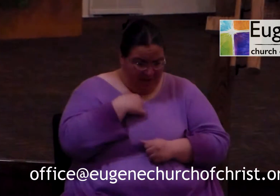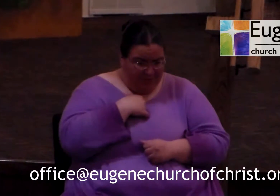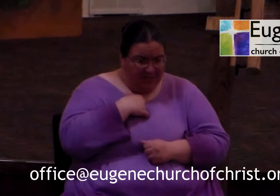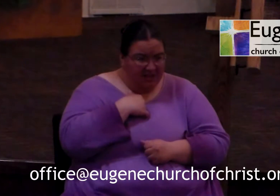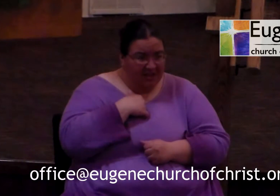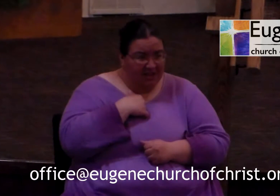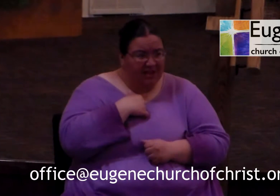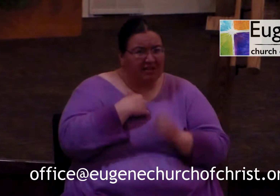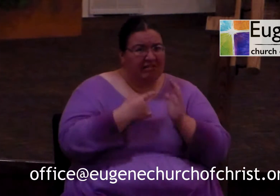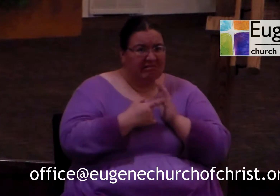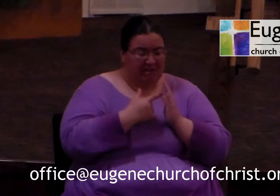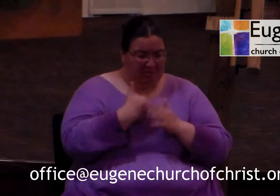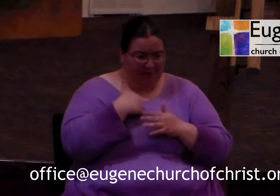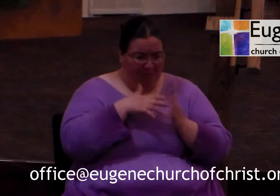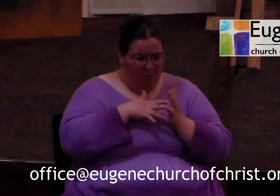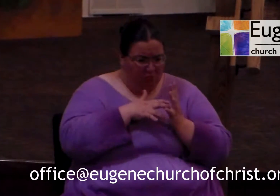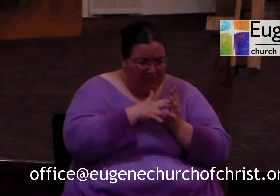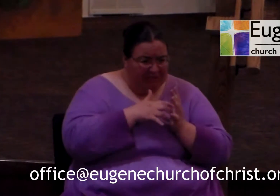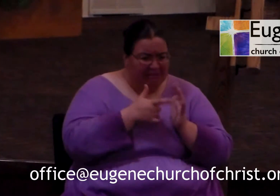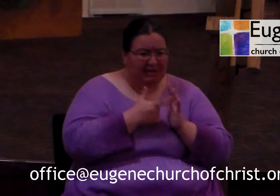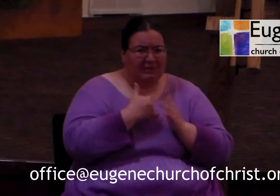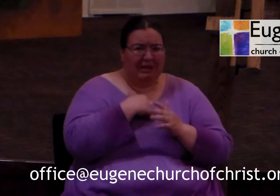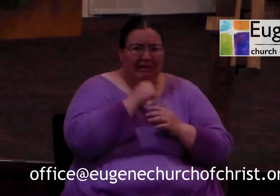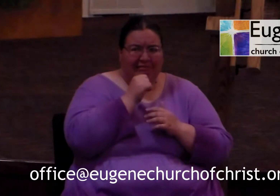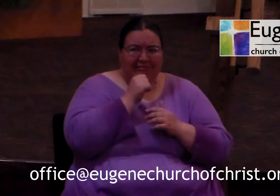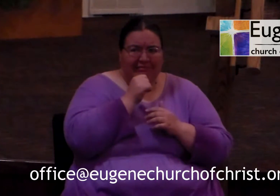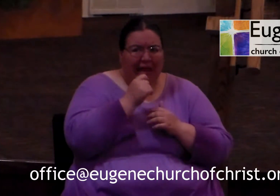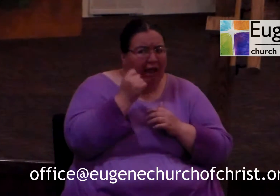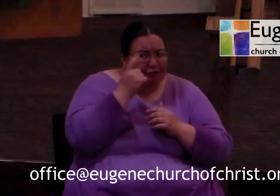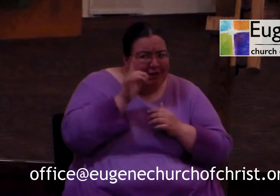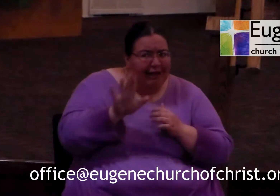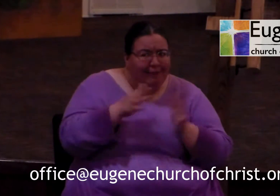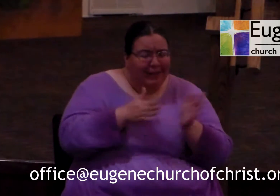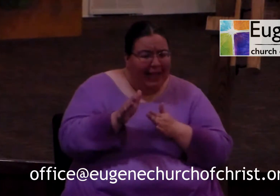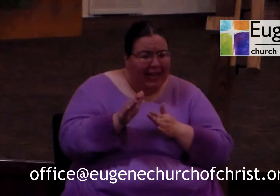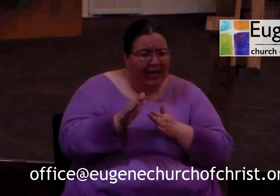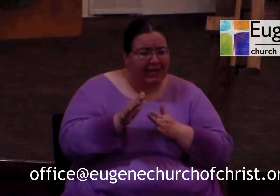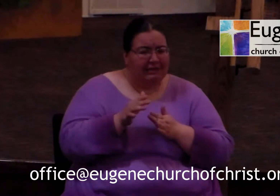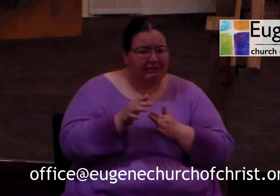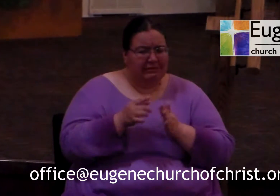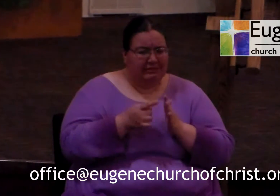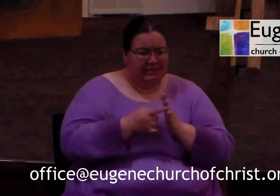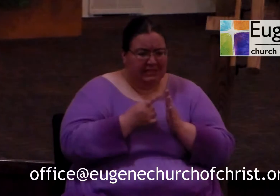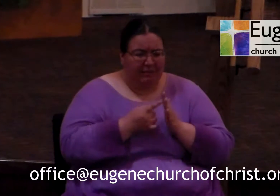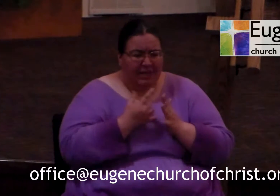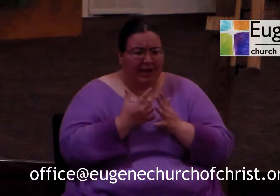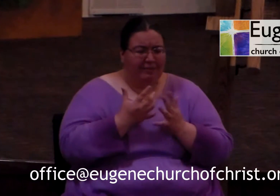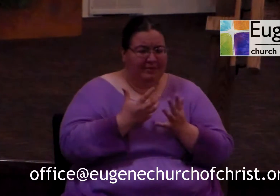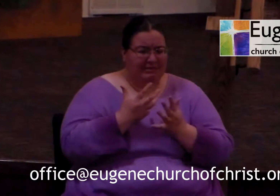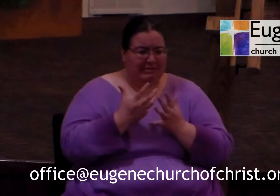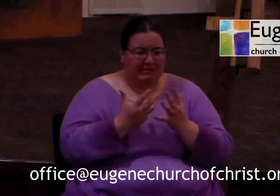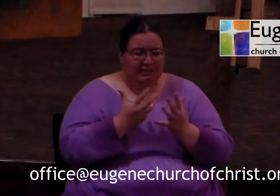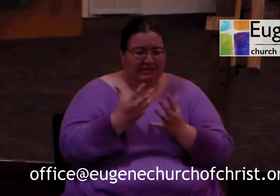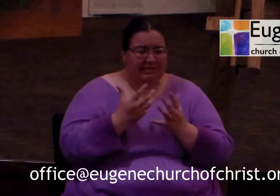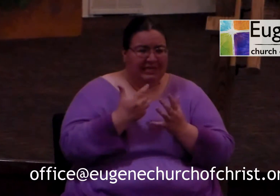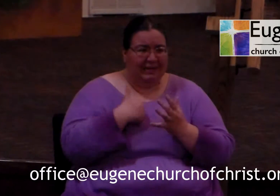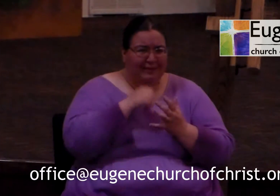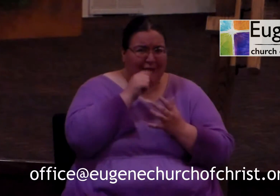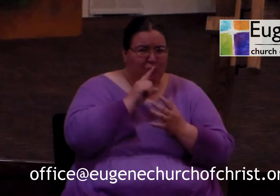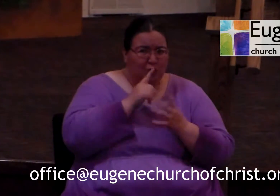had moments that I didn't quite understand where this whole plan was going. I've had moments that I wasn't quite sure what it is we were doing. I thought we were going